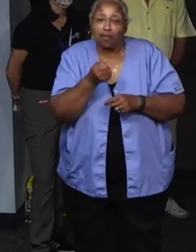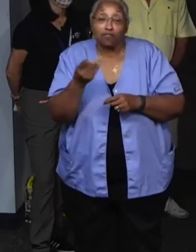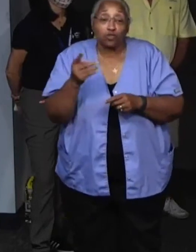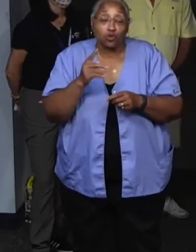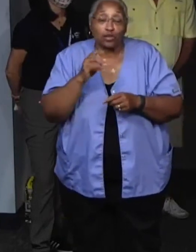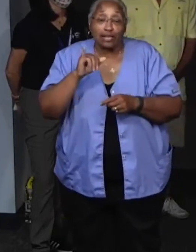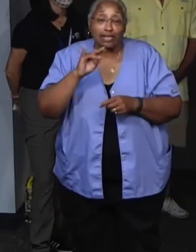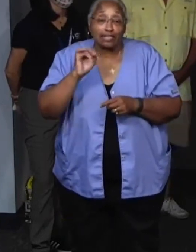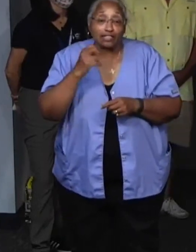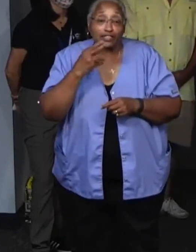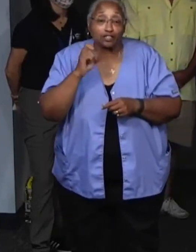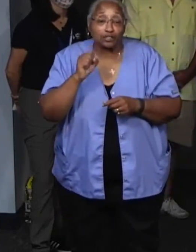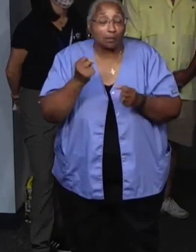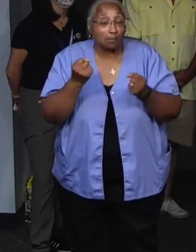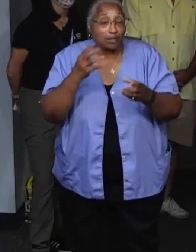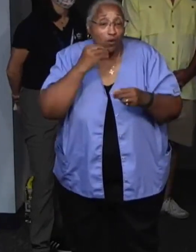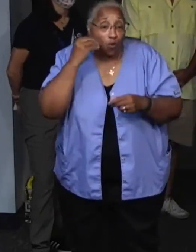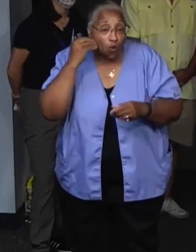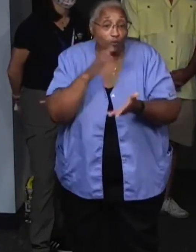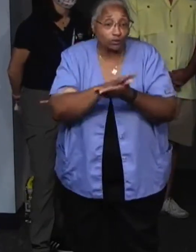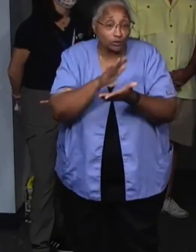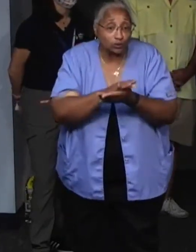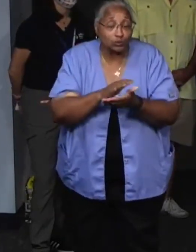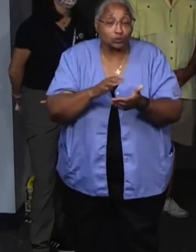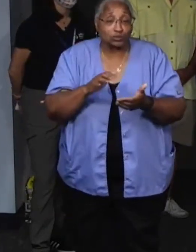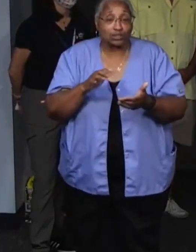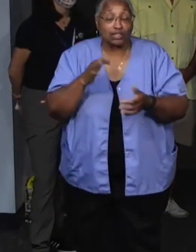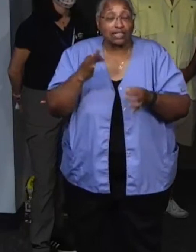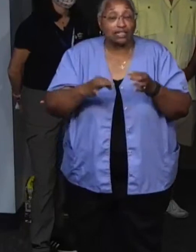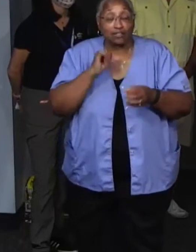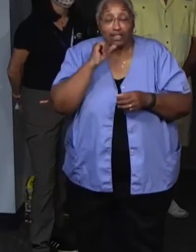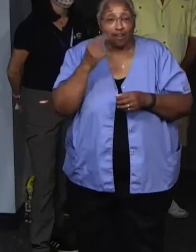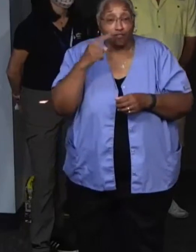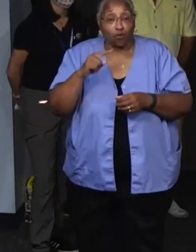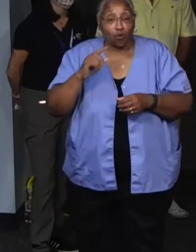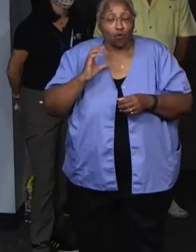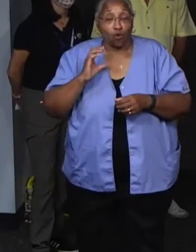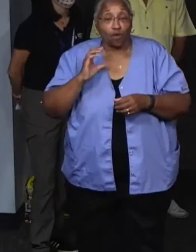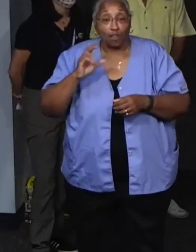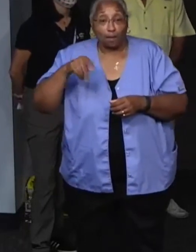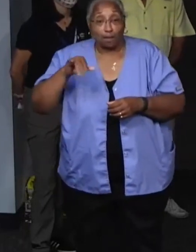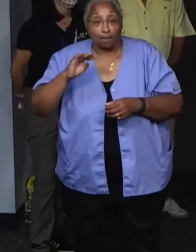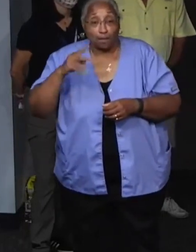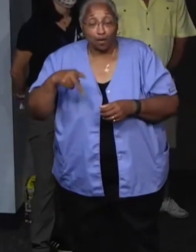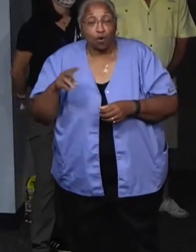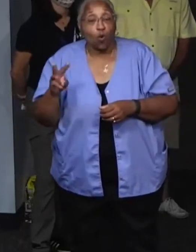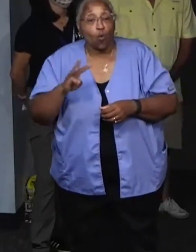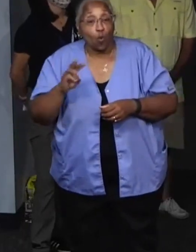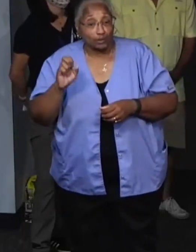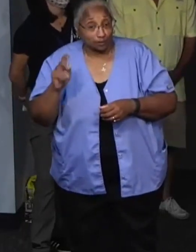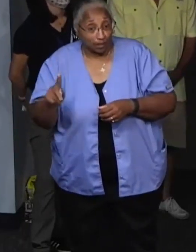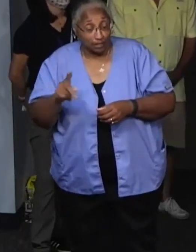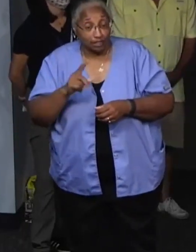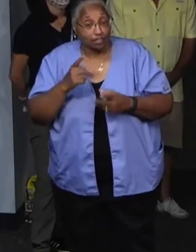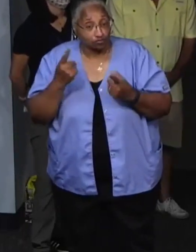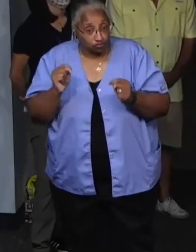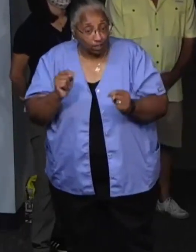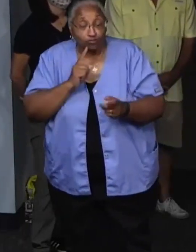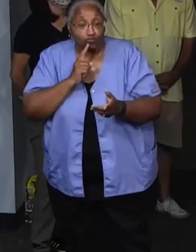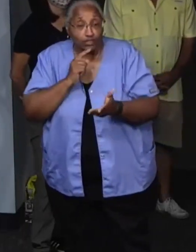and hundreds of homes. If it was not for that pump adding a little extra, and look, the West Bank enclosure did try to mitigate